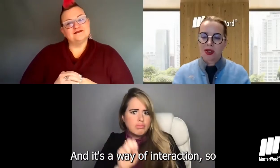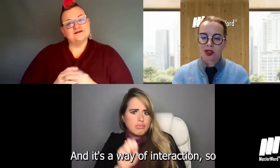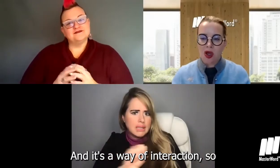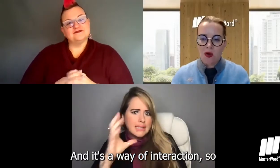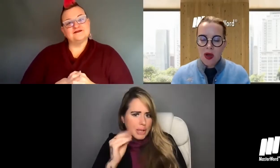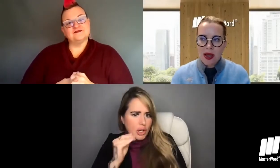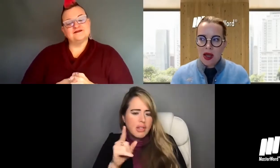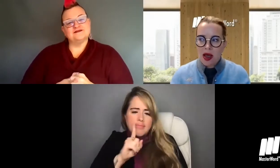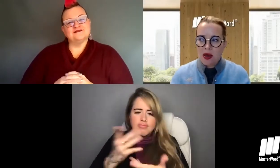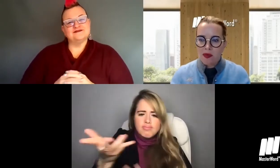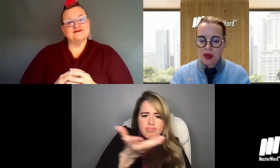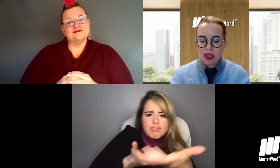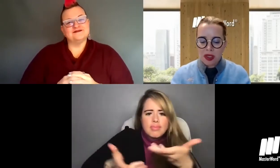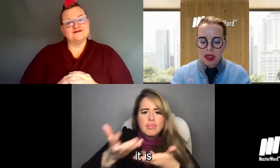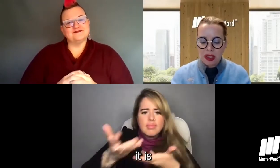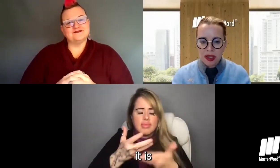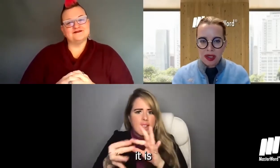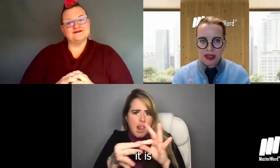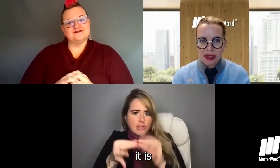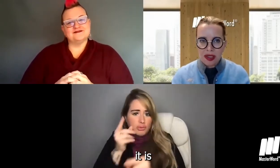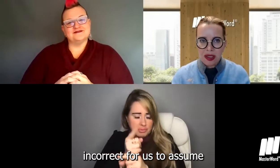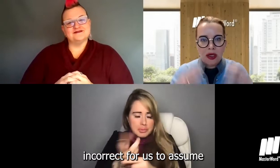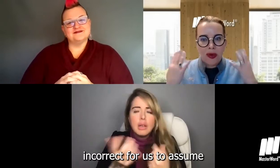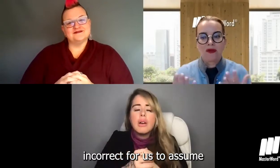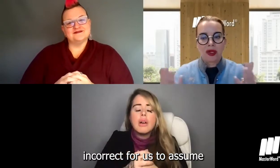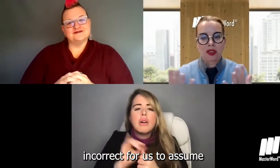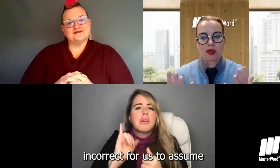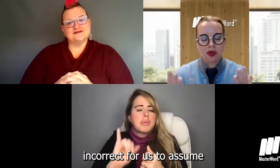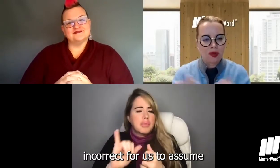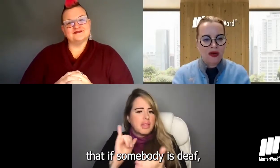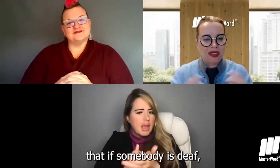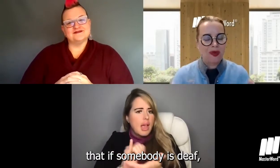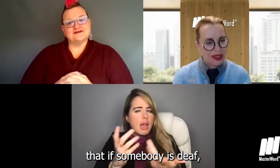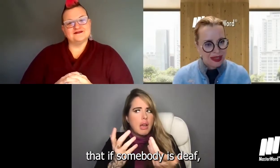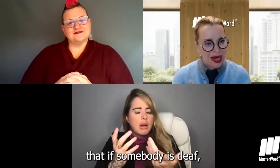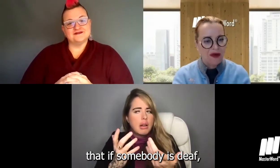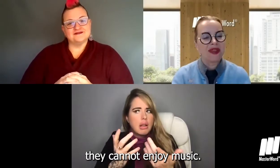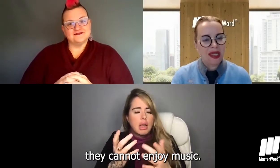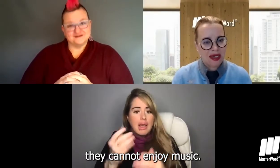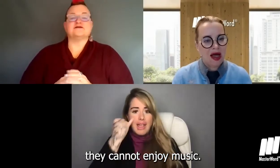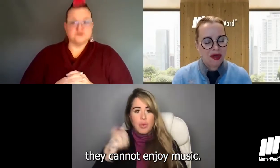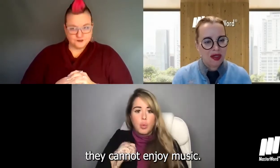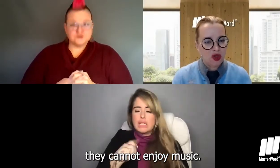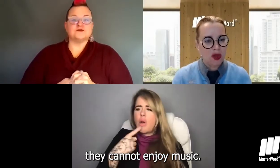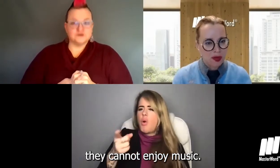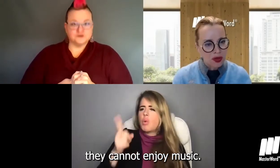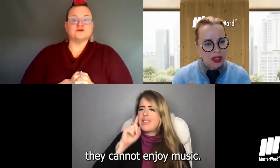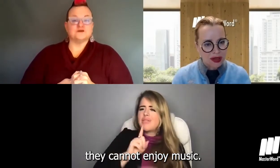So it is incorrect for us to assume that if somebody is deaf, they cannot enjoy music.